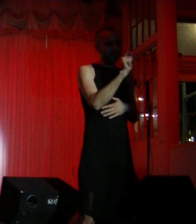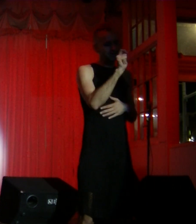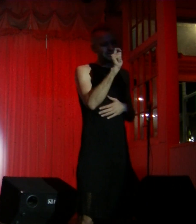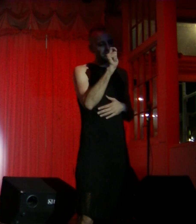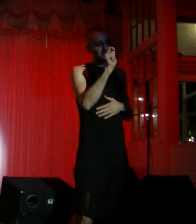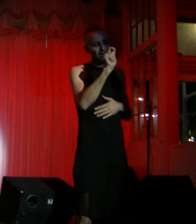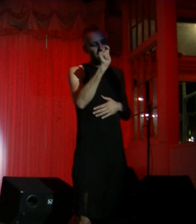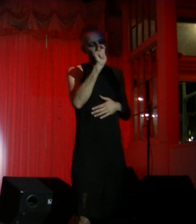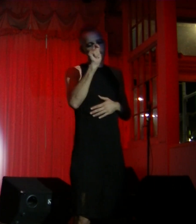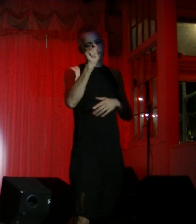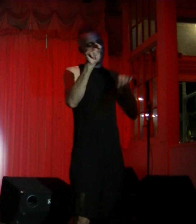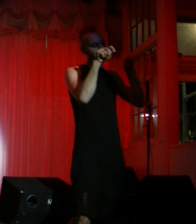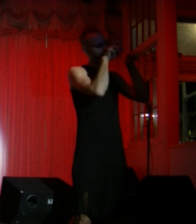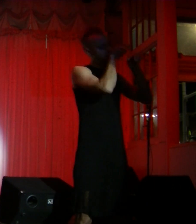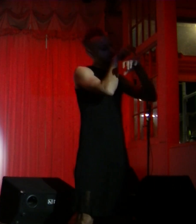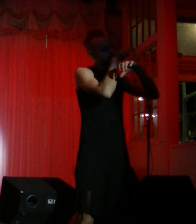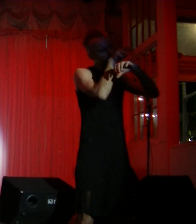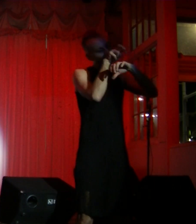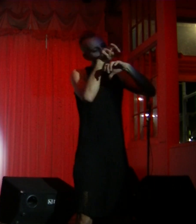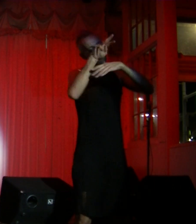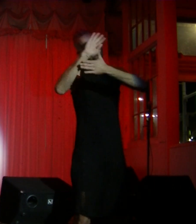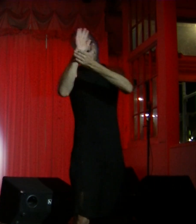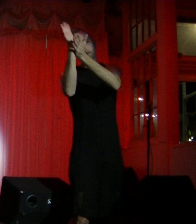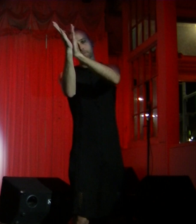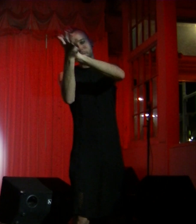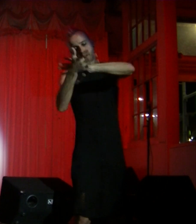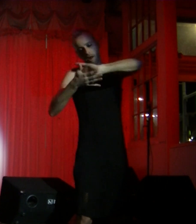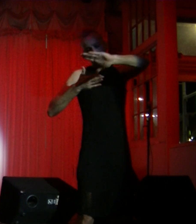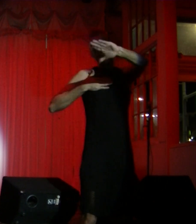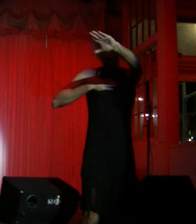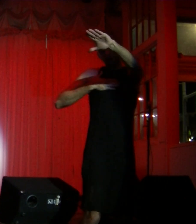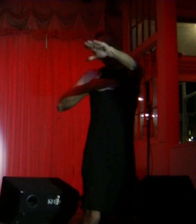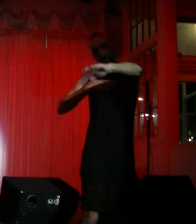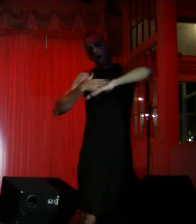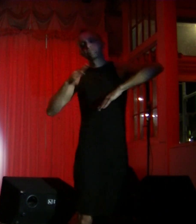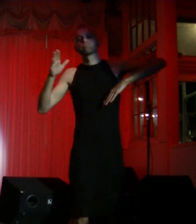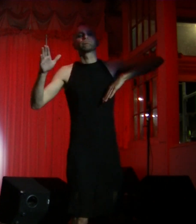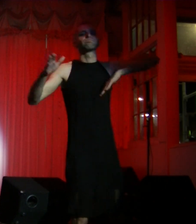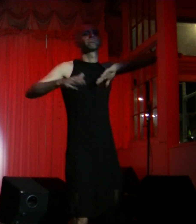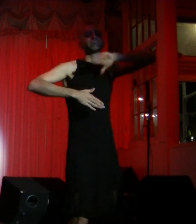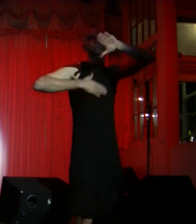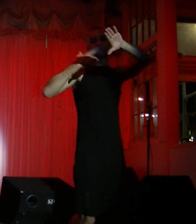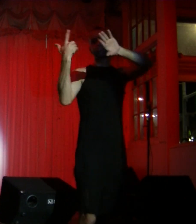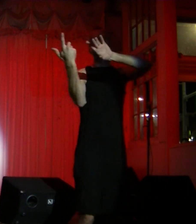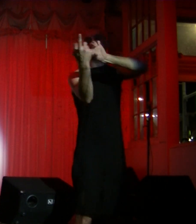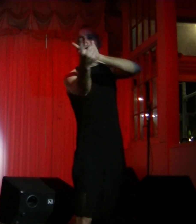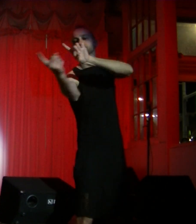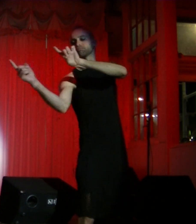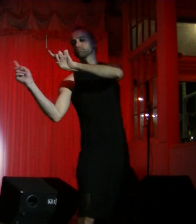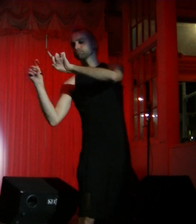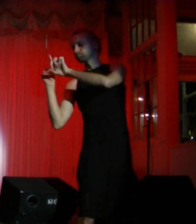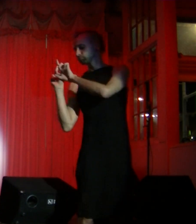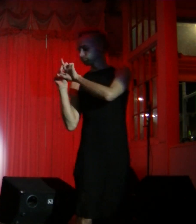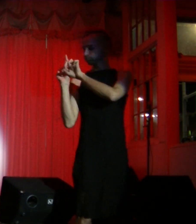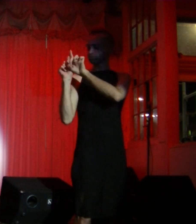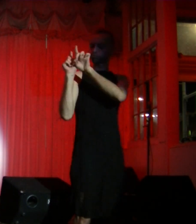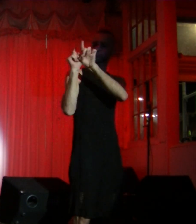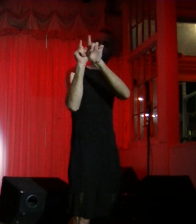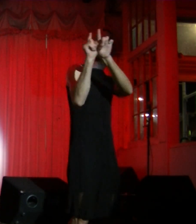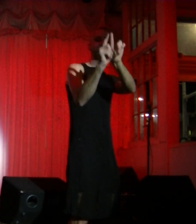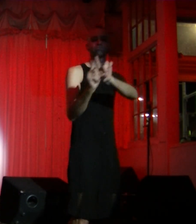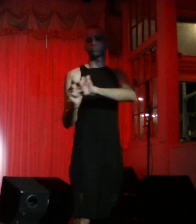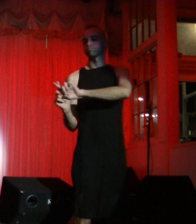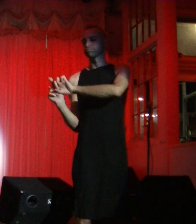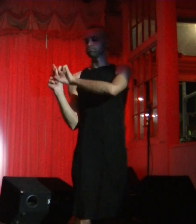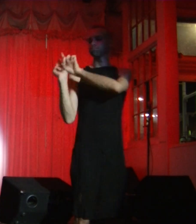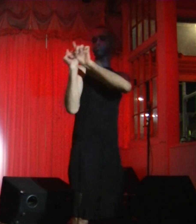the garden that eventually becomes the sidewalk. We walked that path many times. We